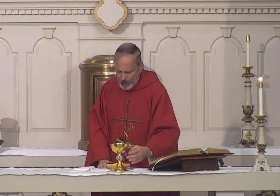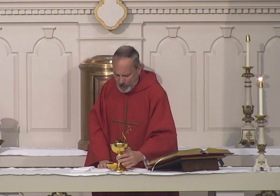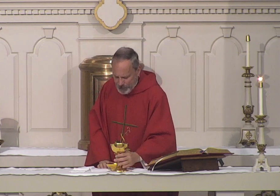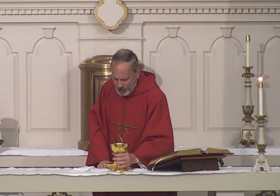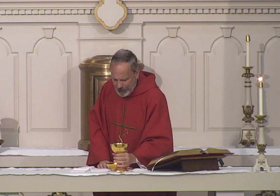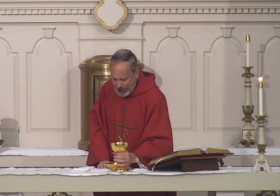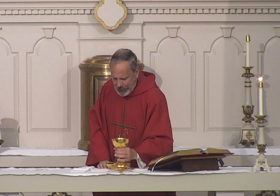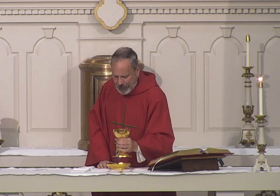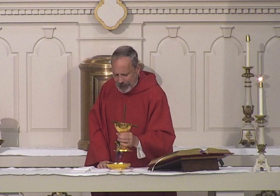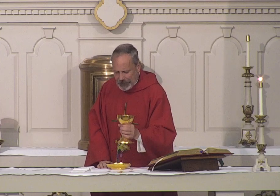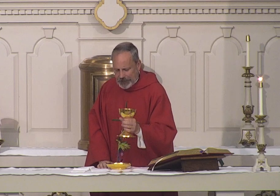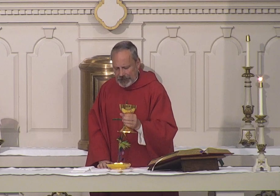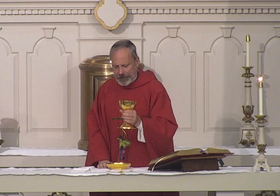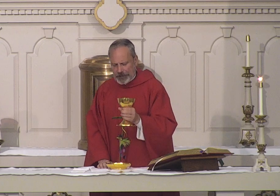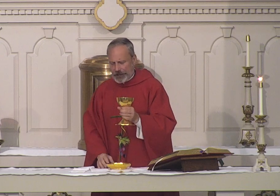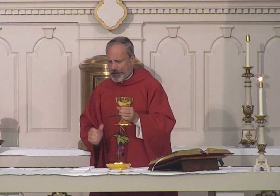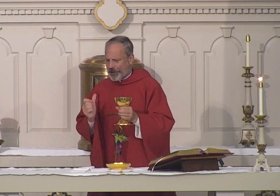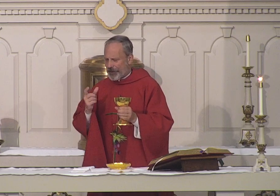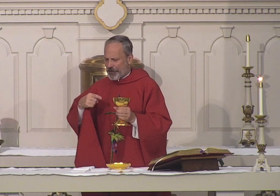disciples, saying,